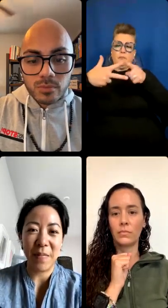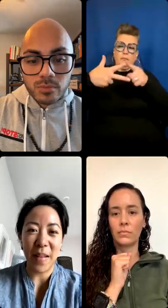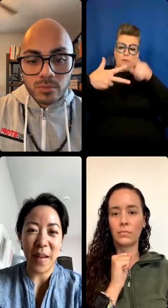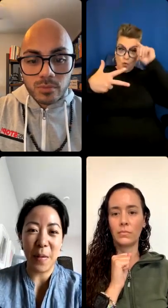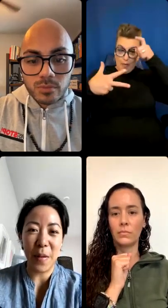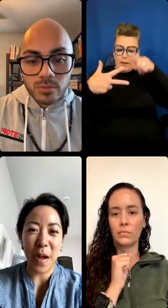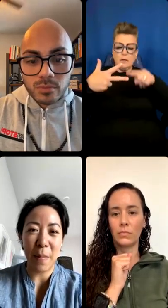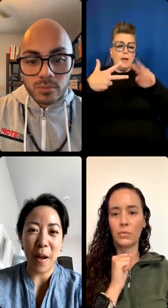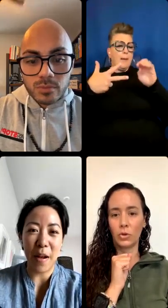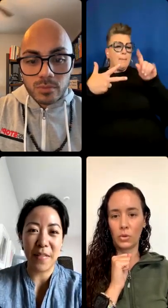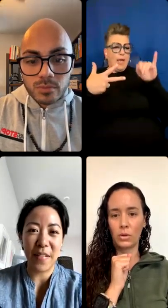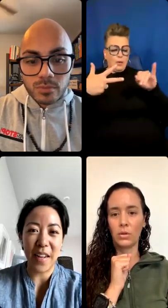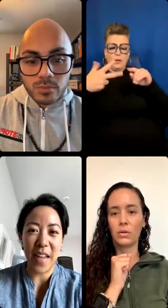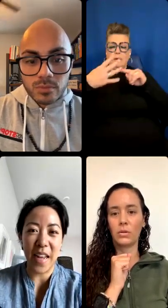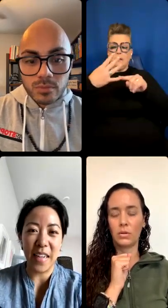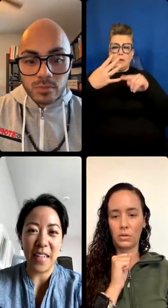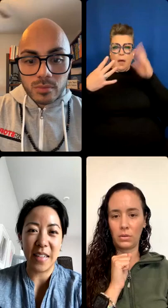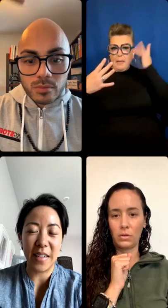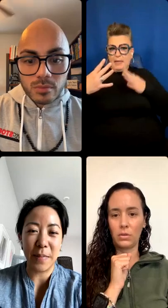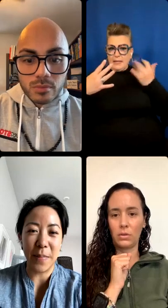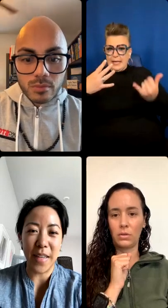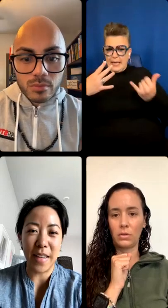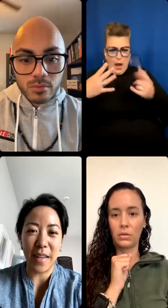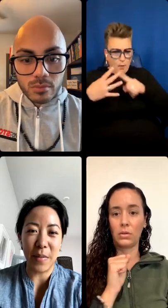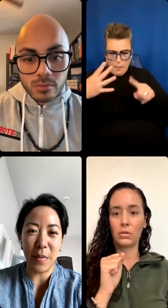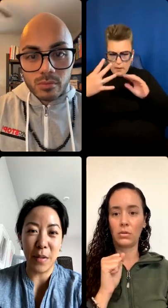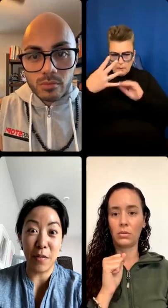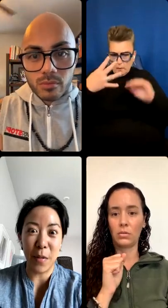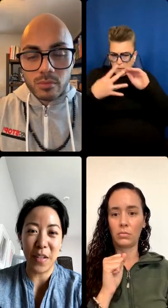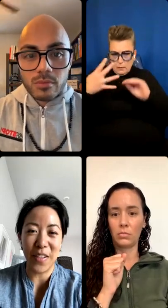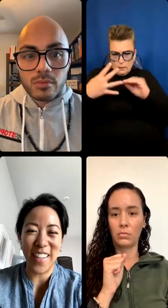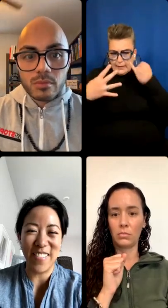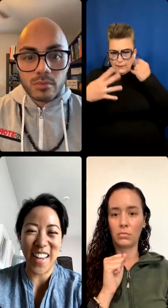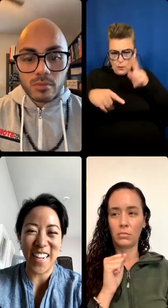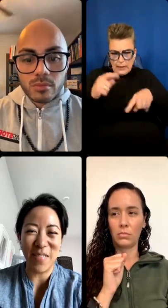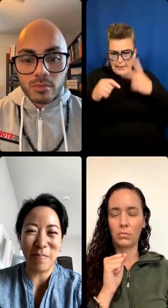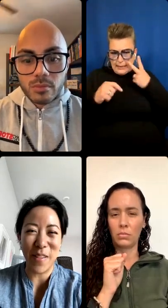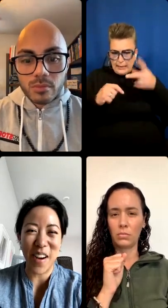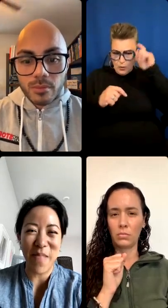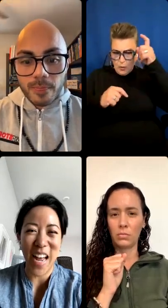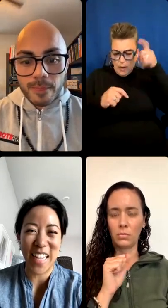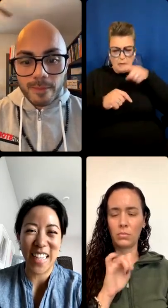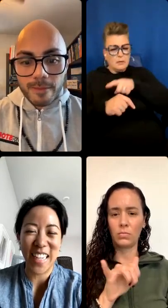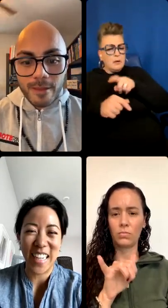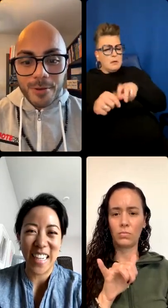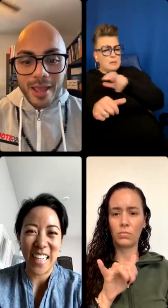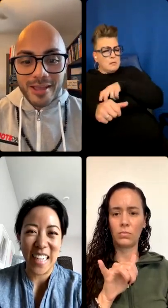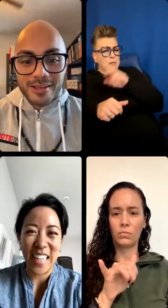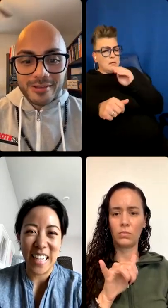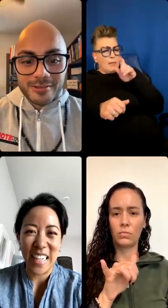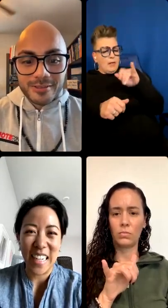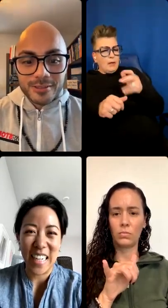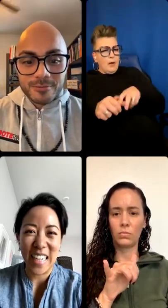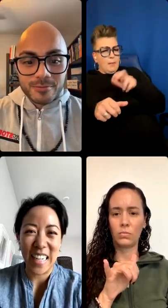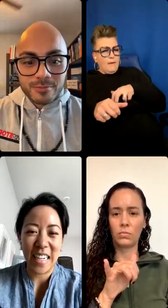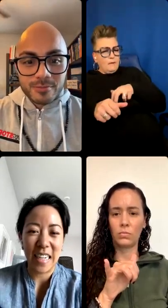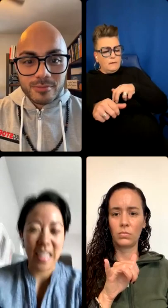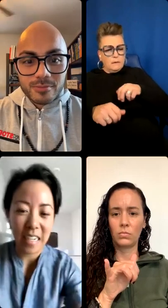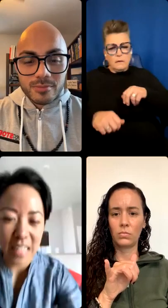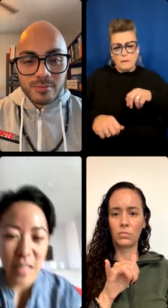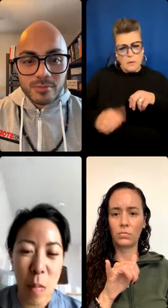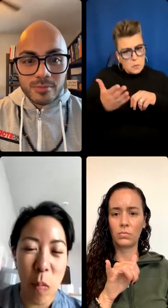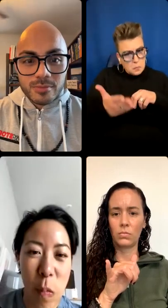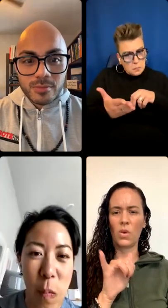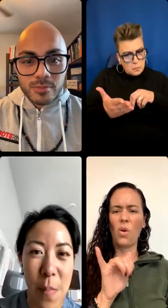Okay, I will hop off and look forward to your invite. Be right back. Okay.